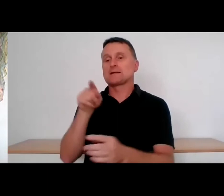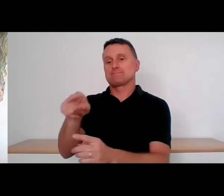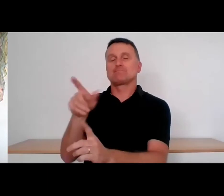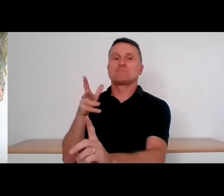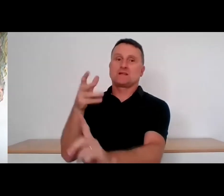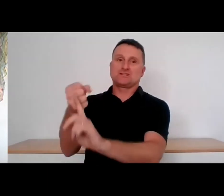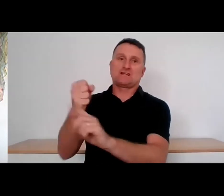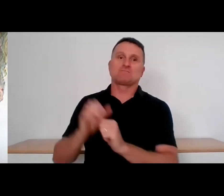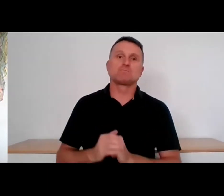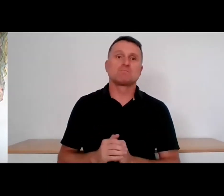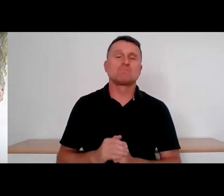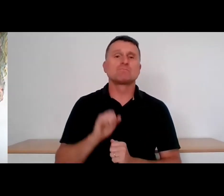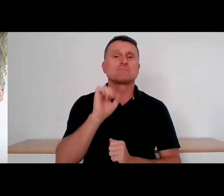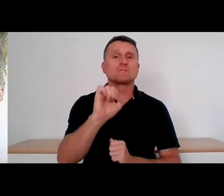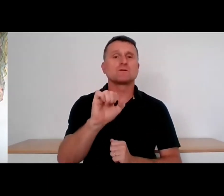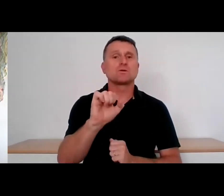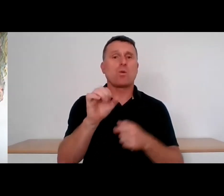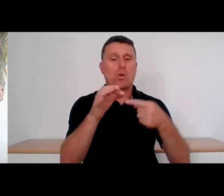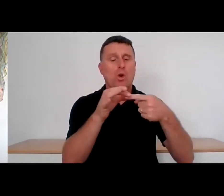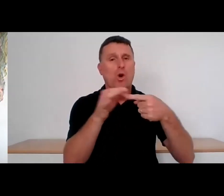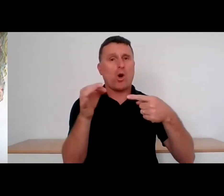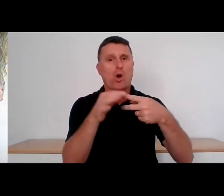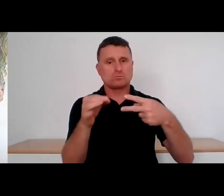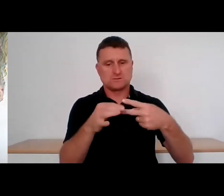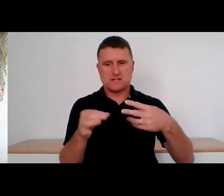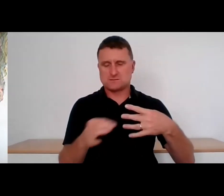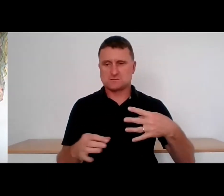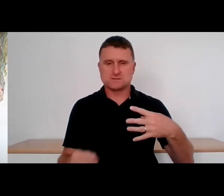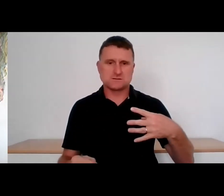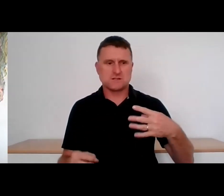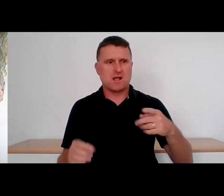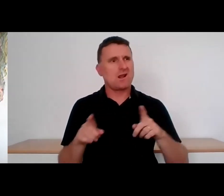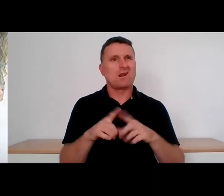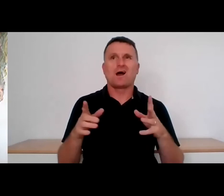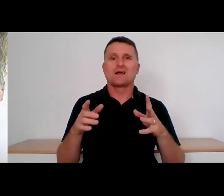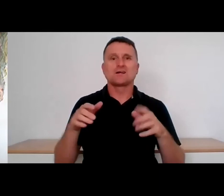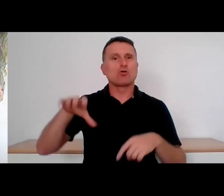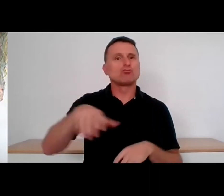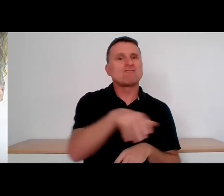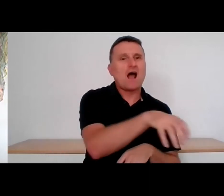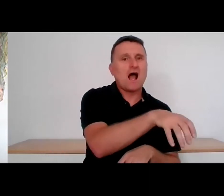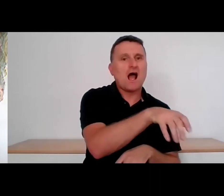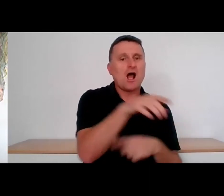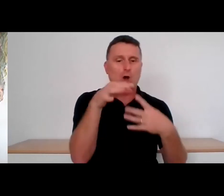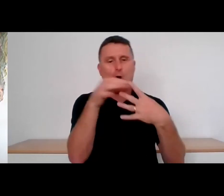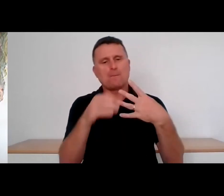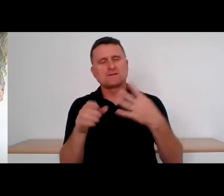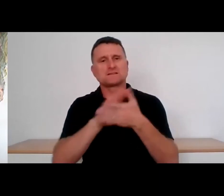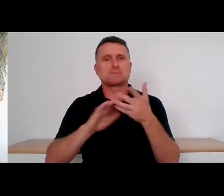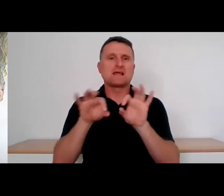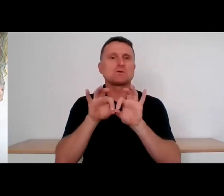Your options are the logs that will make up the raft with which you are going to navigate that scary river.